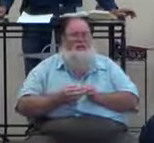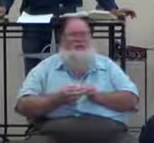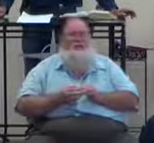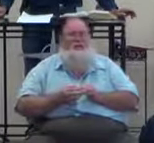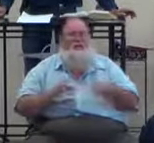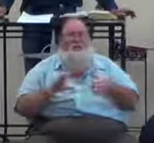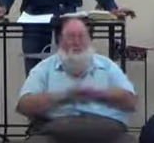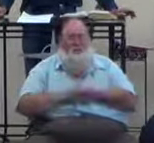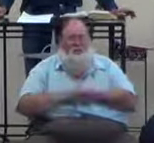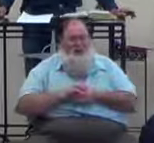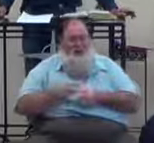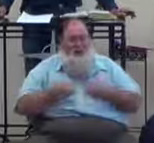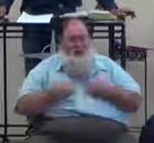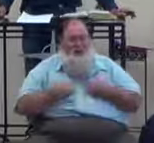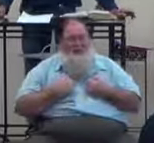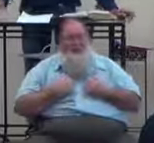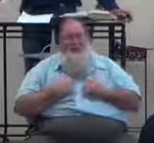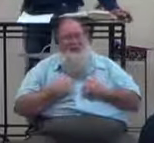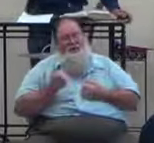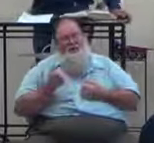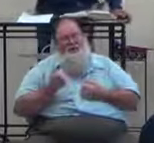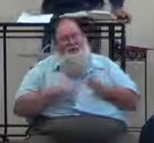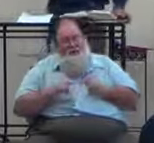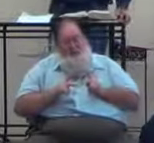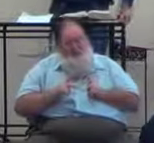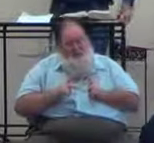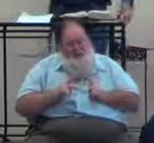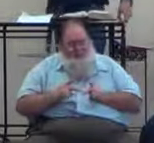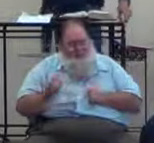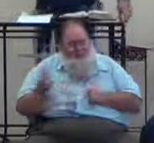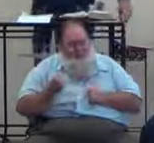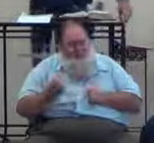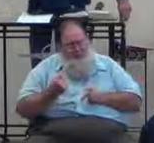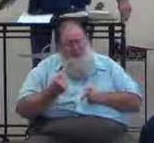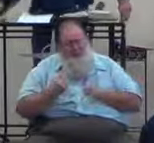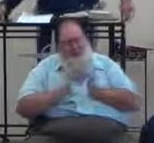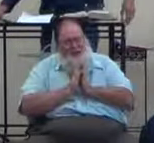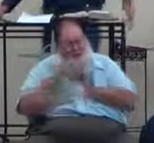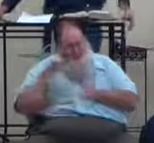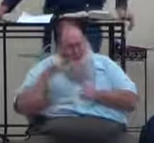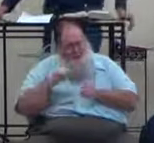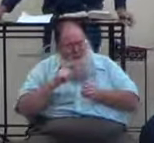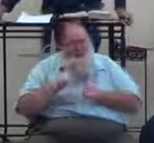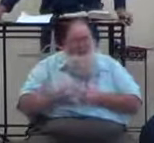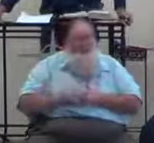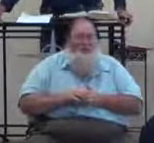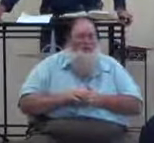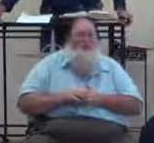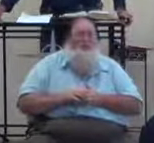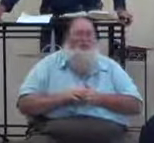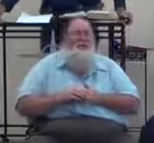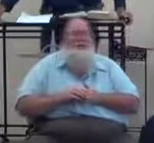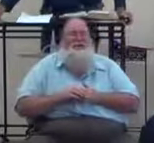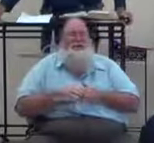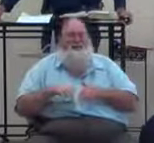them. And I'm going to take that example right now to tell you, don't tell me stuff on Sunday